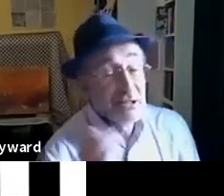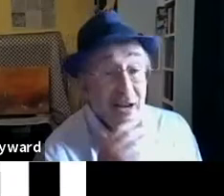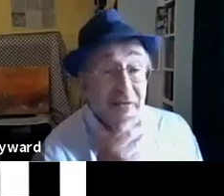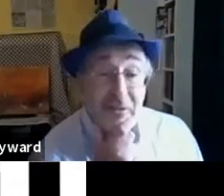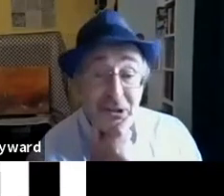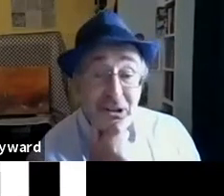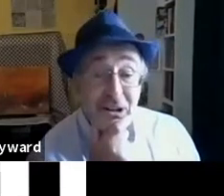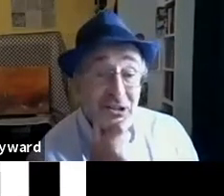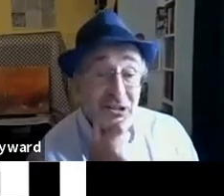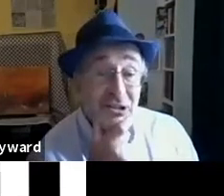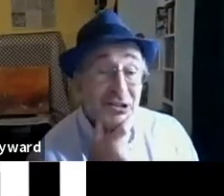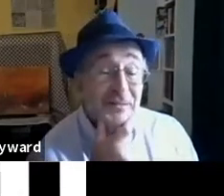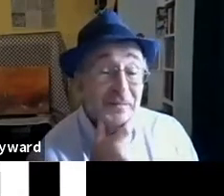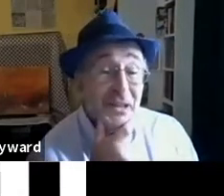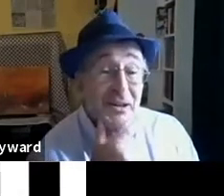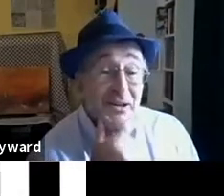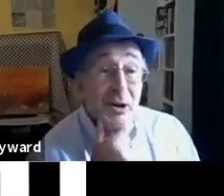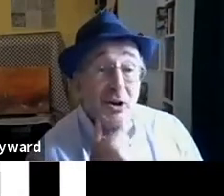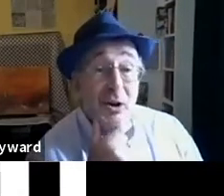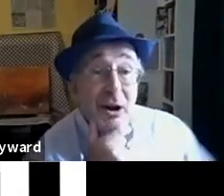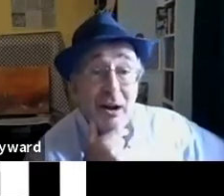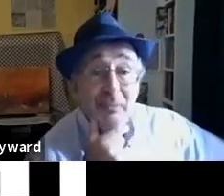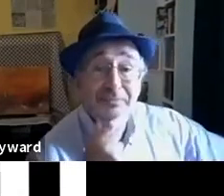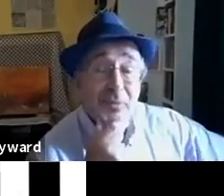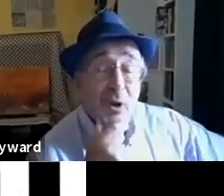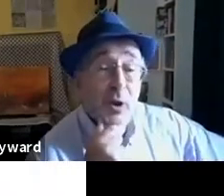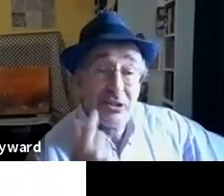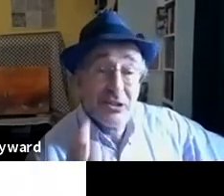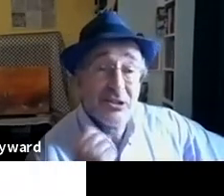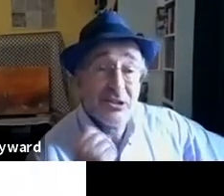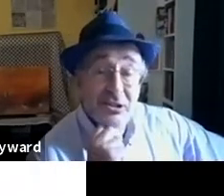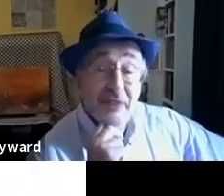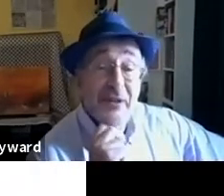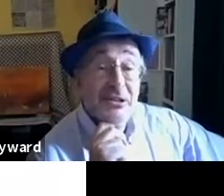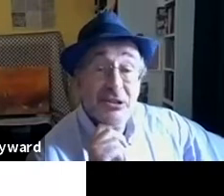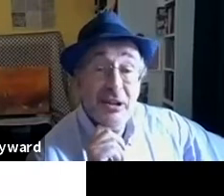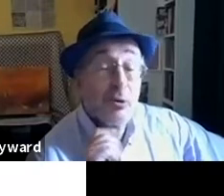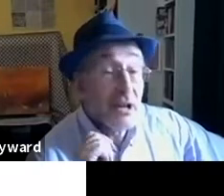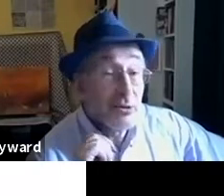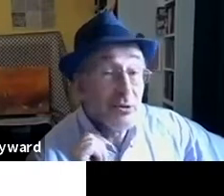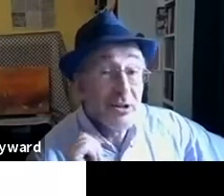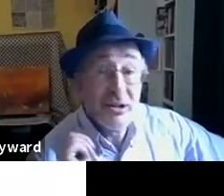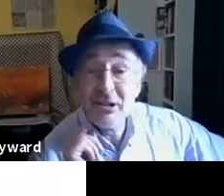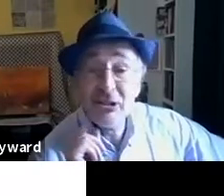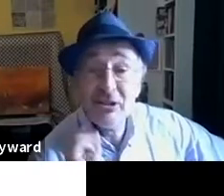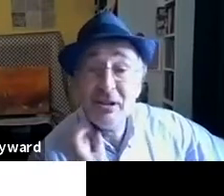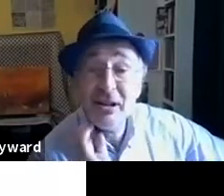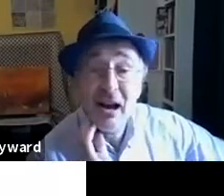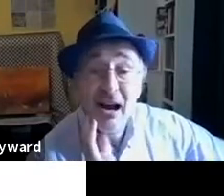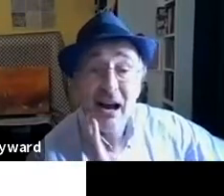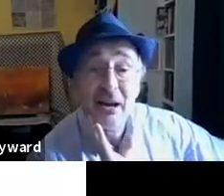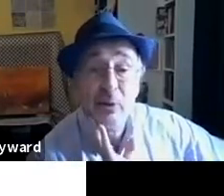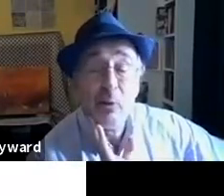visual artists and deaf visual artists. We're deaf and disabled led